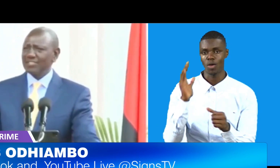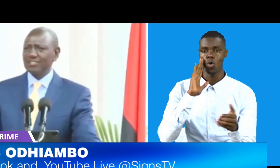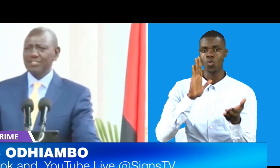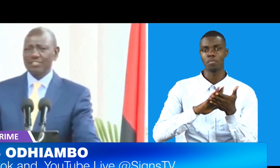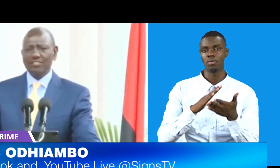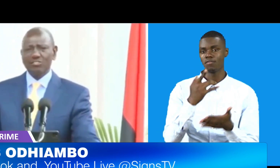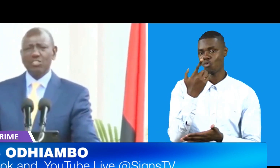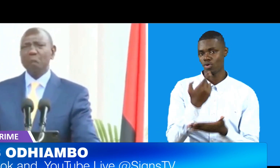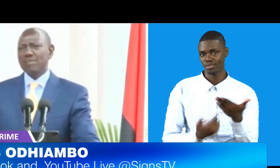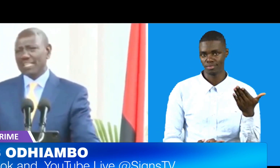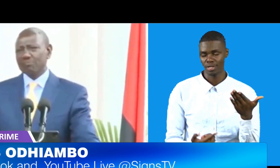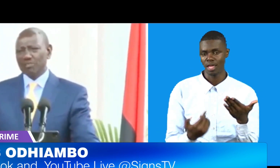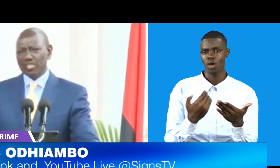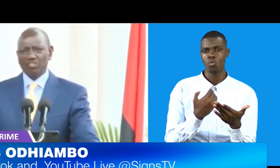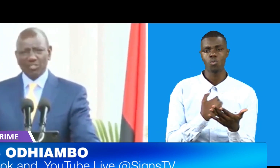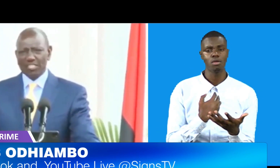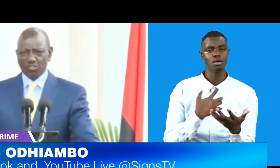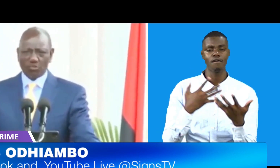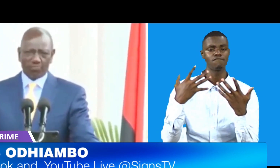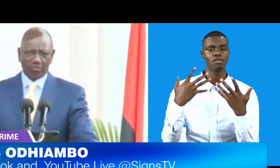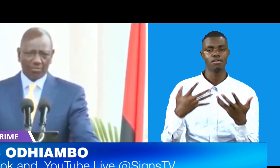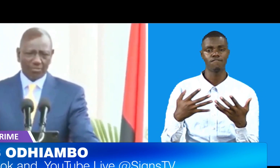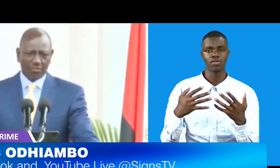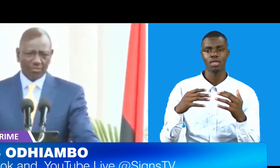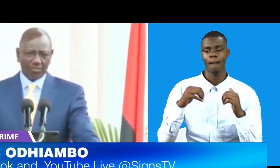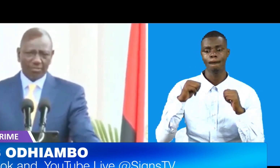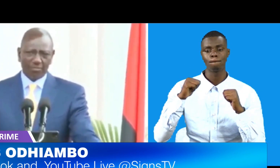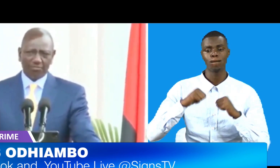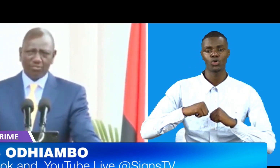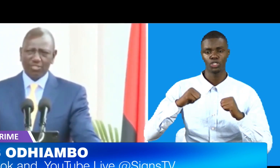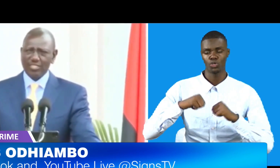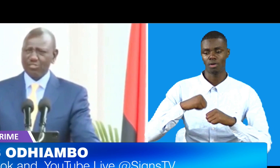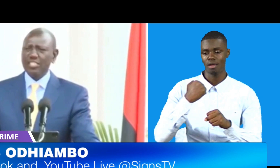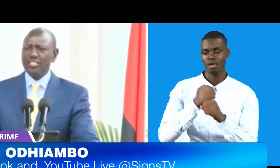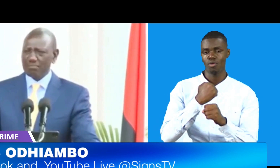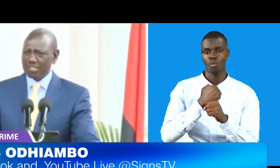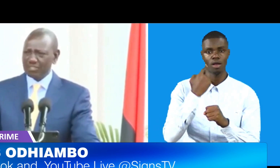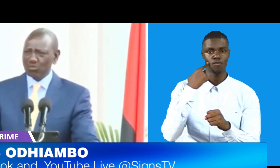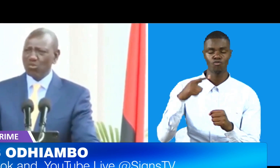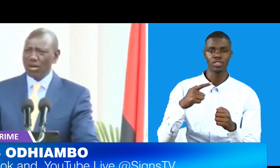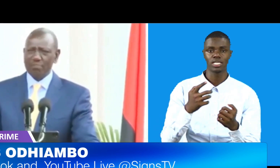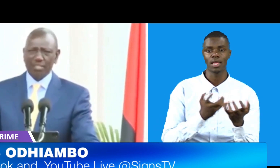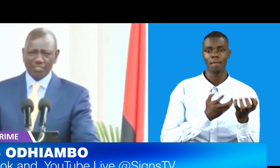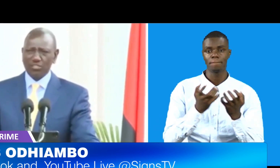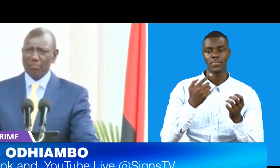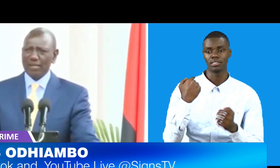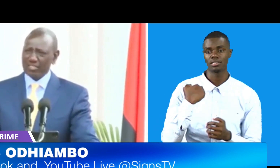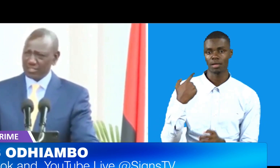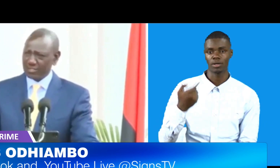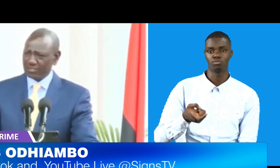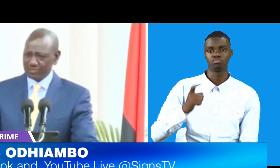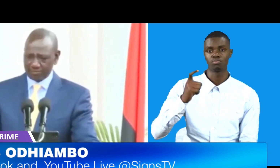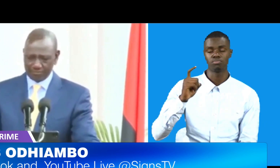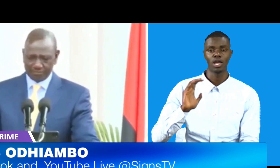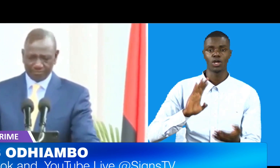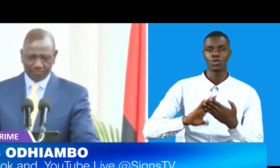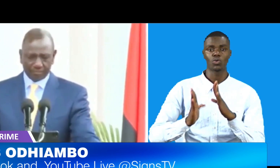there is tremendous potential and scope for these trade numbers to go up into the